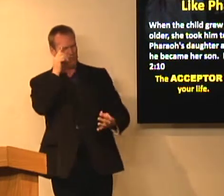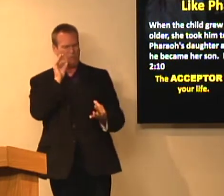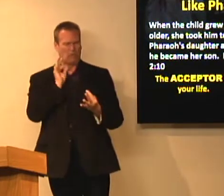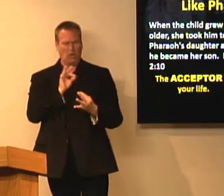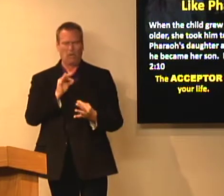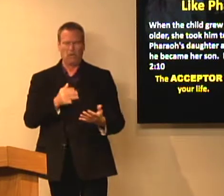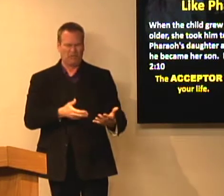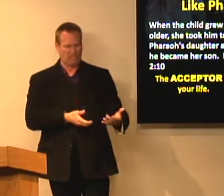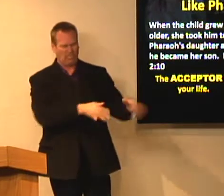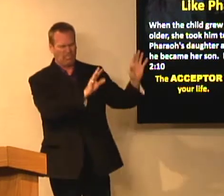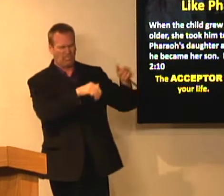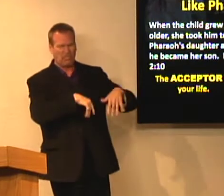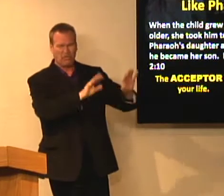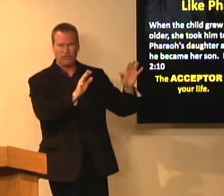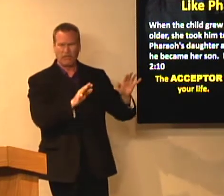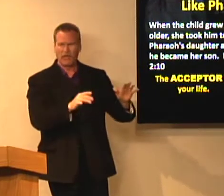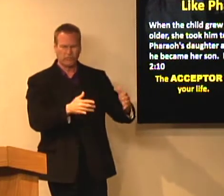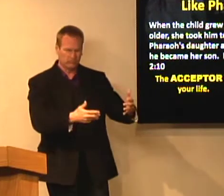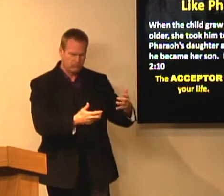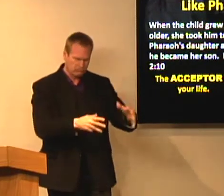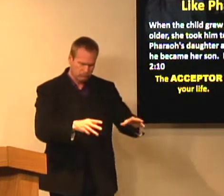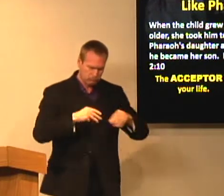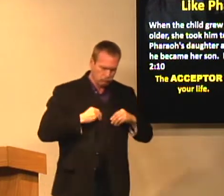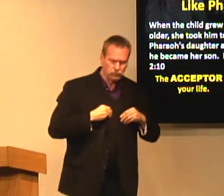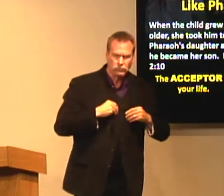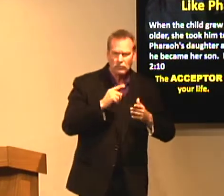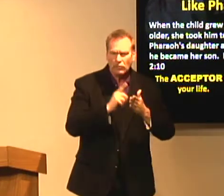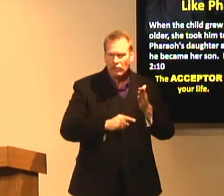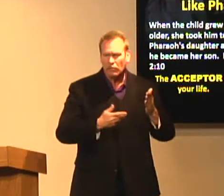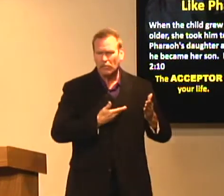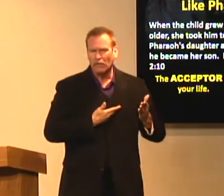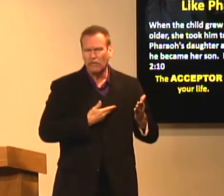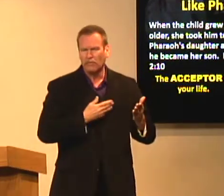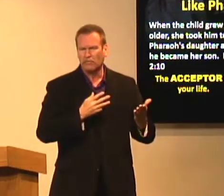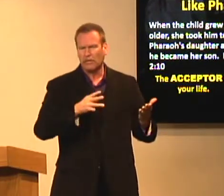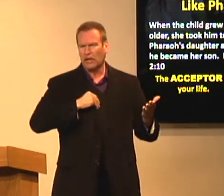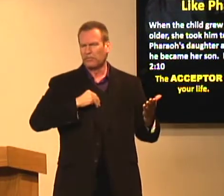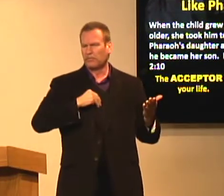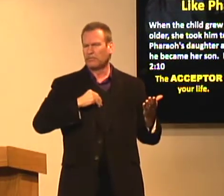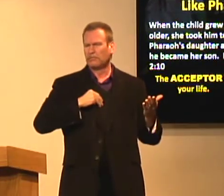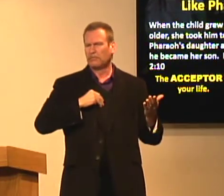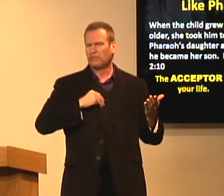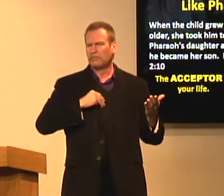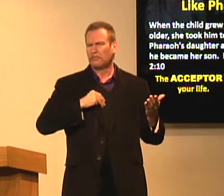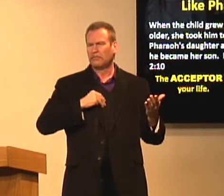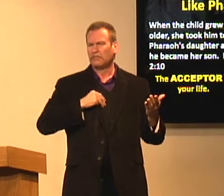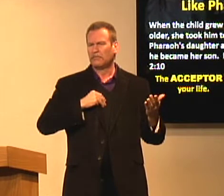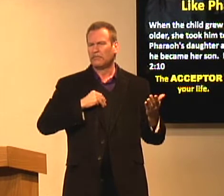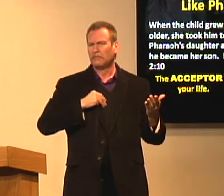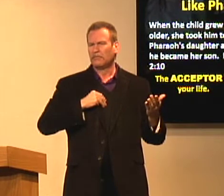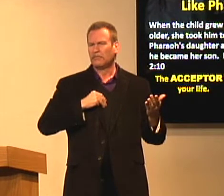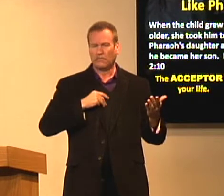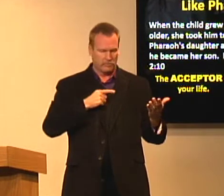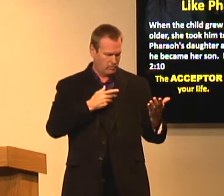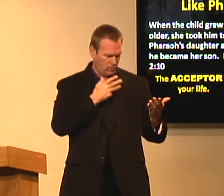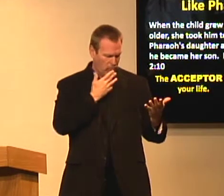go. He's not perfect, let him go. But no, she accepted this child as her own. She took him as her